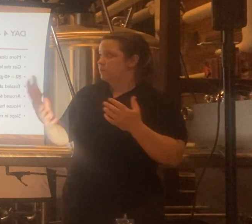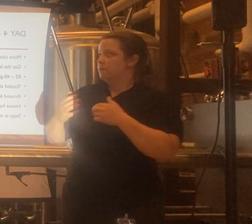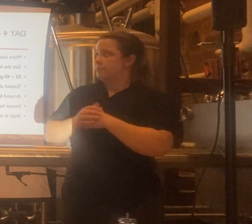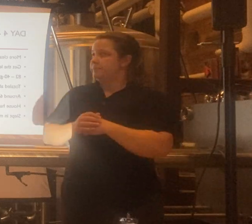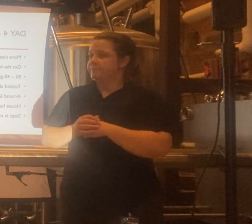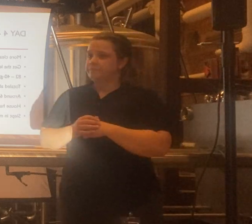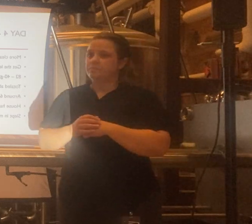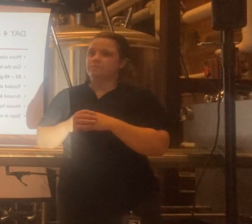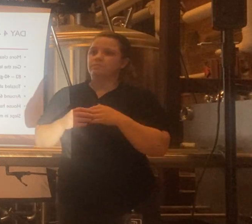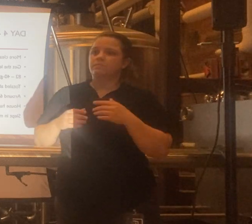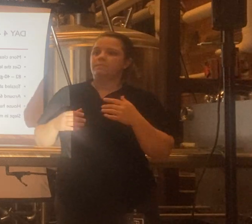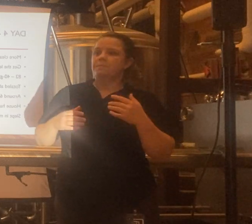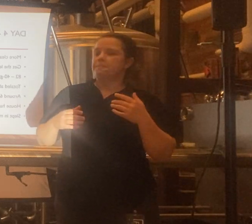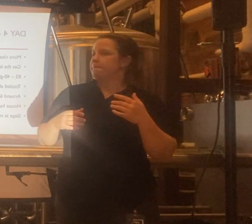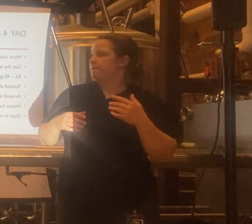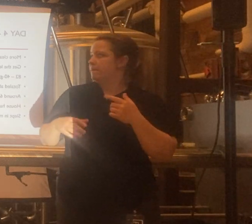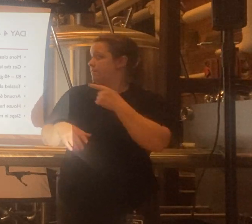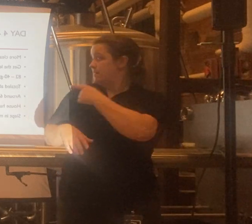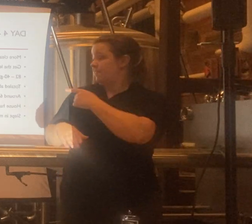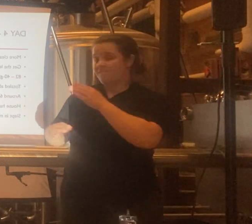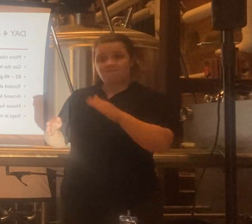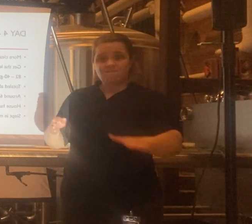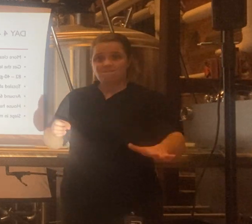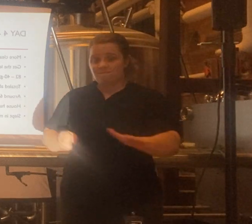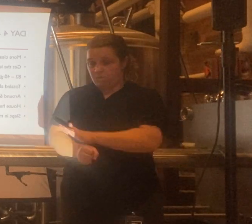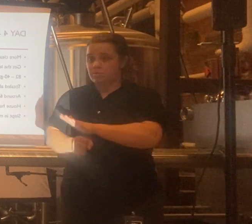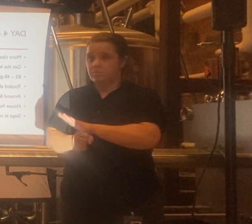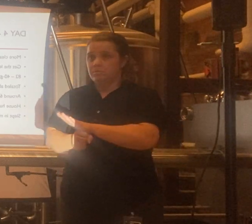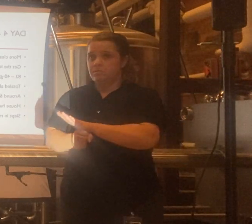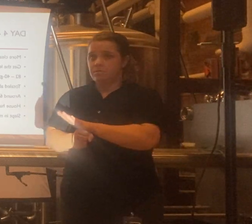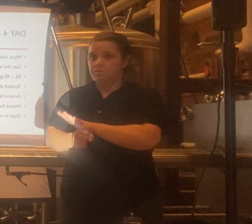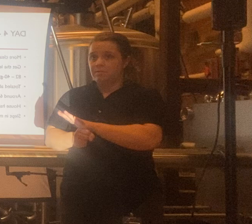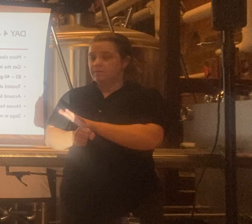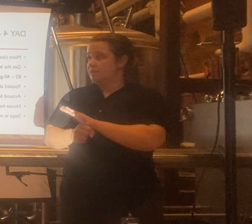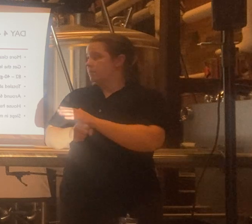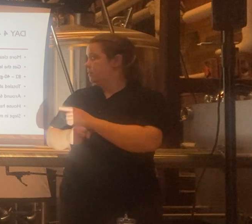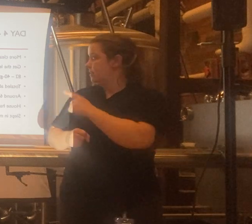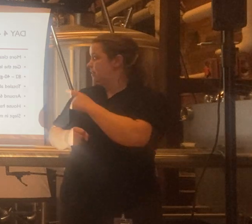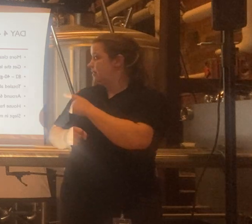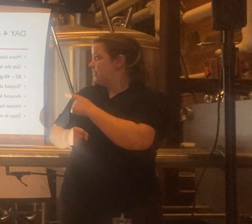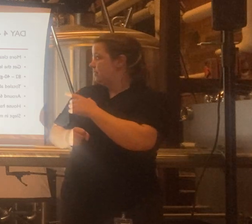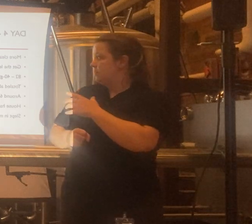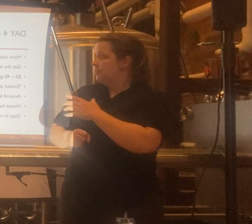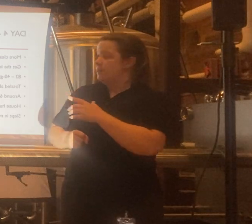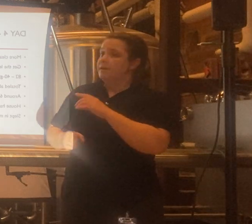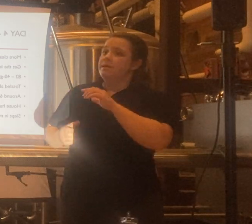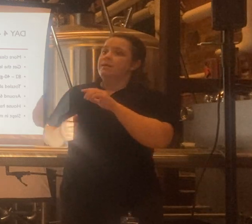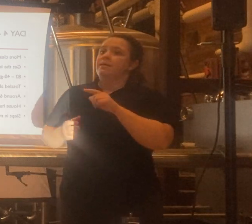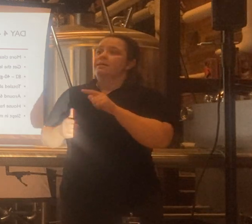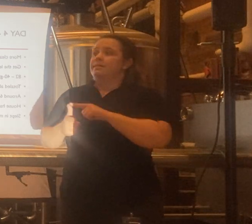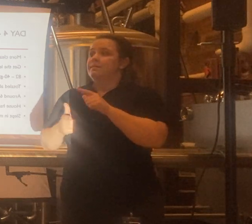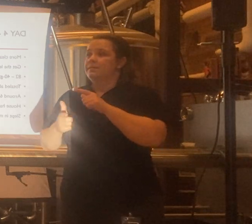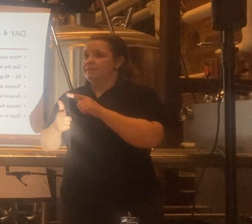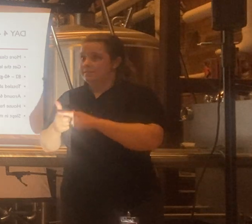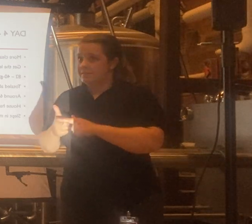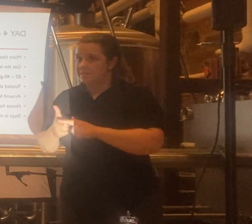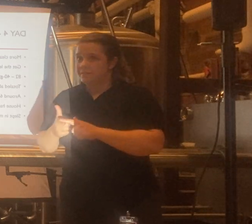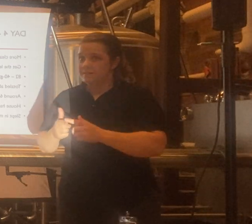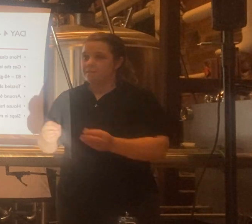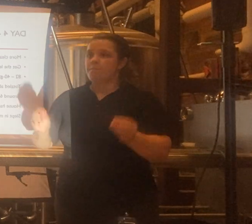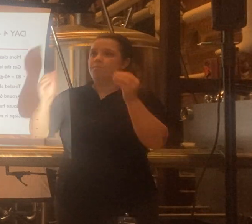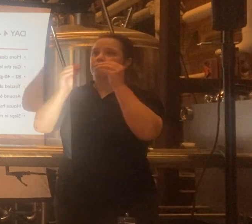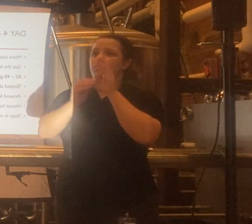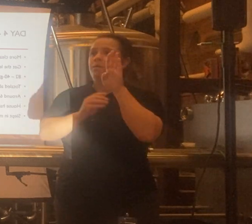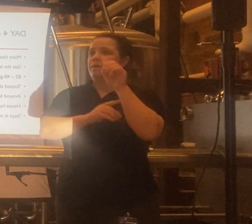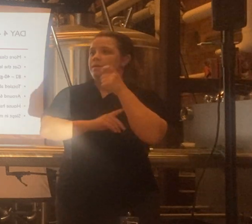lawn, second. And we filled that with all the remaining debris and then lined the top of this with some bags. He brought it back and we filled that with the rest of the